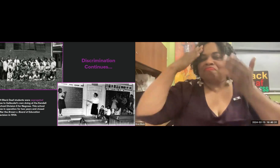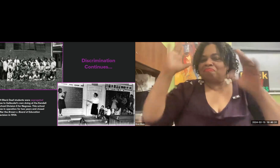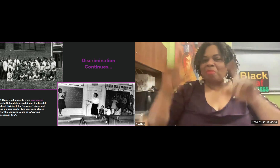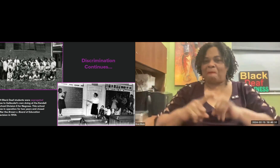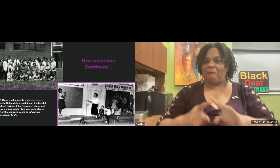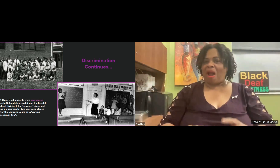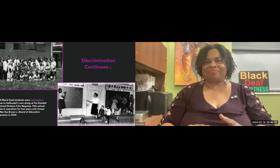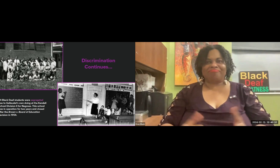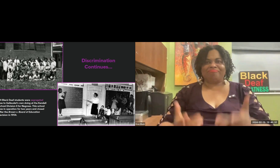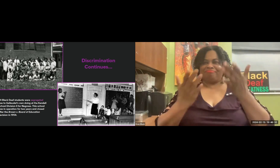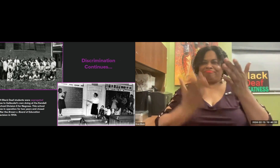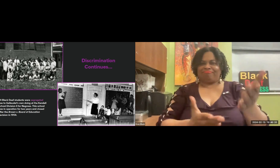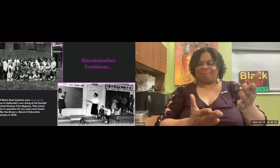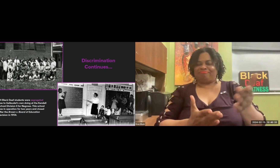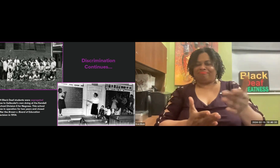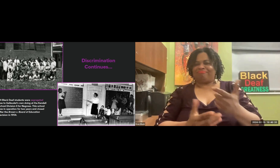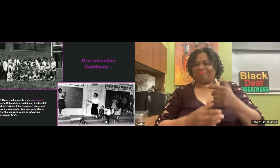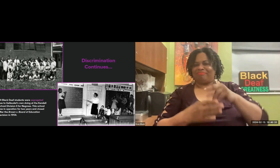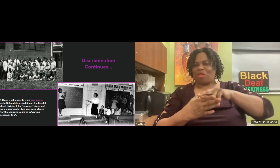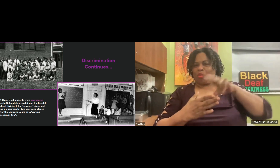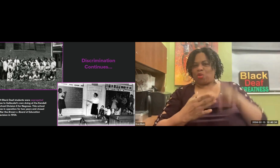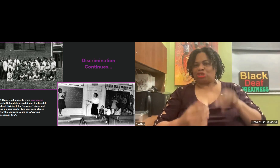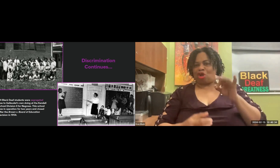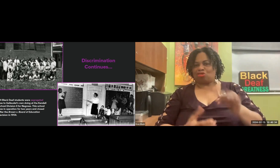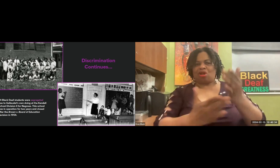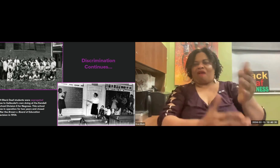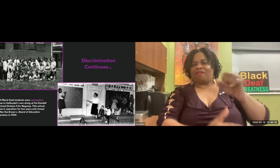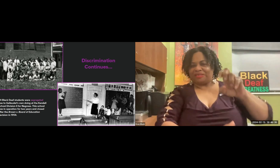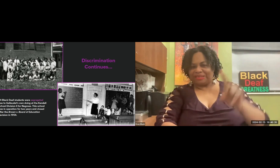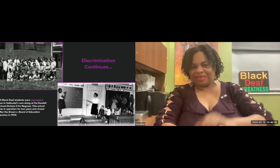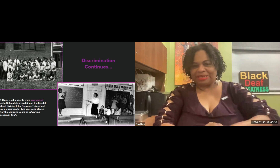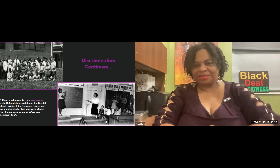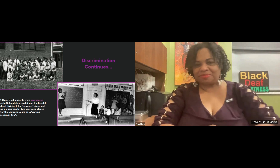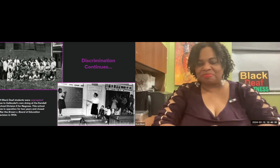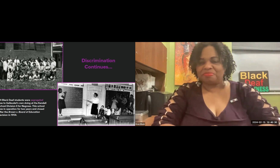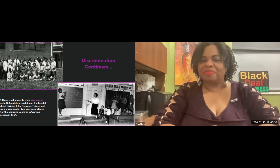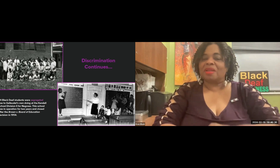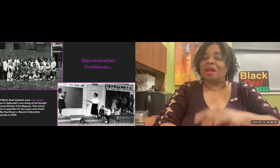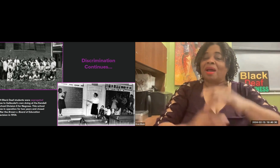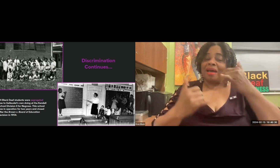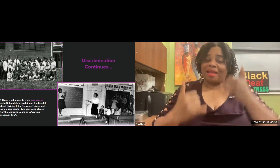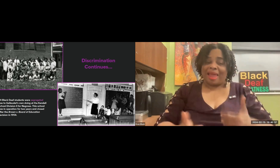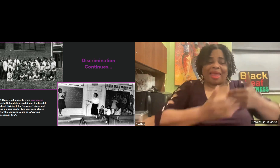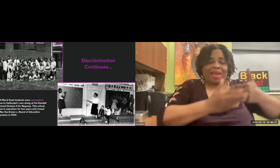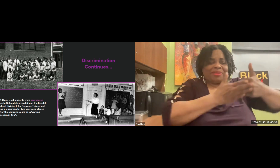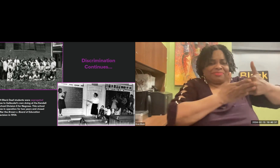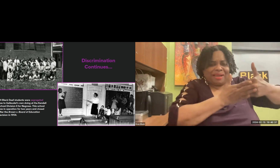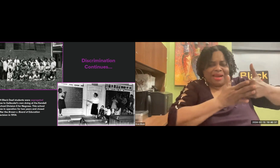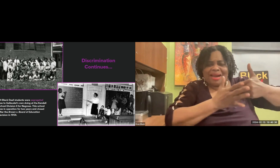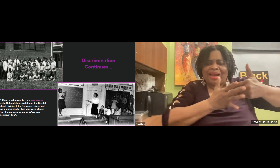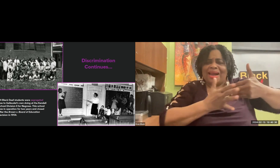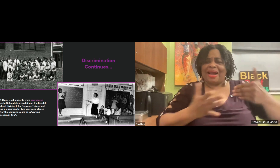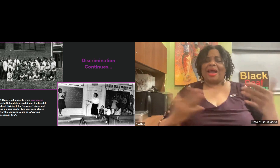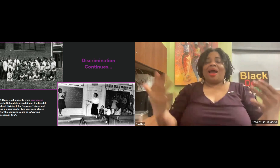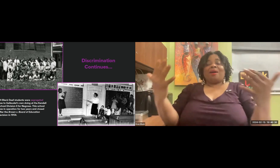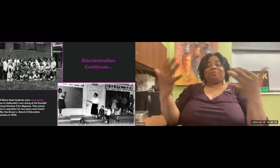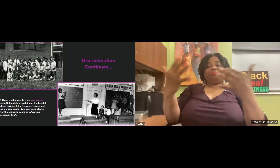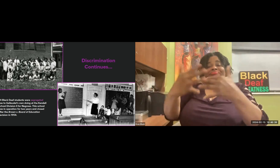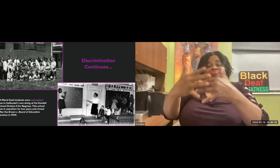something? Perhaps, the Supreme Court, they would have won a case in the Supreme